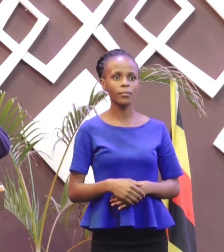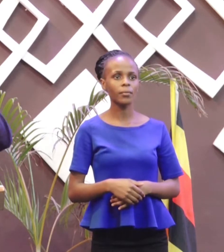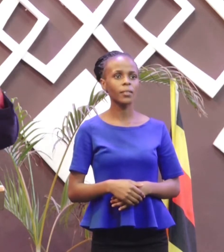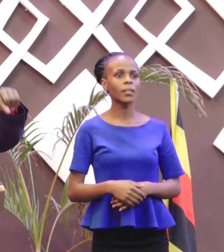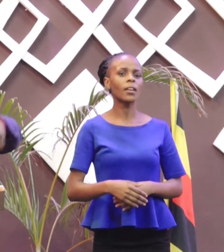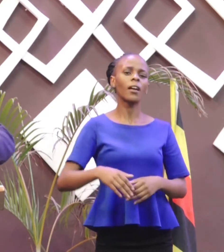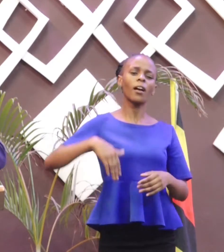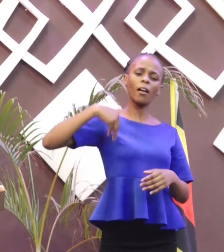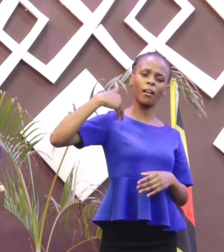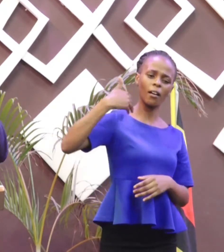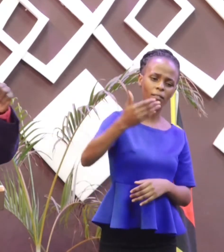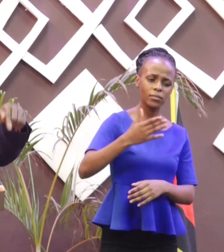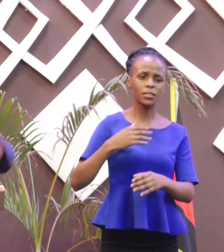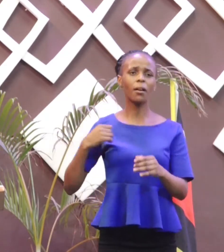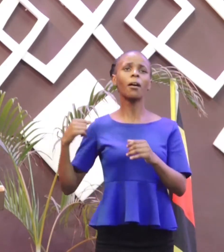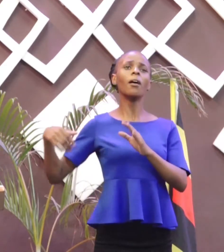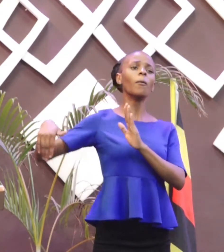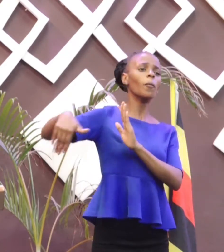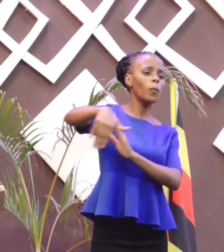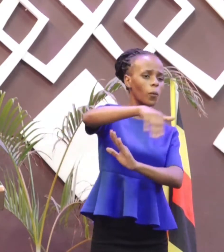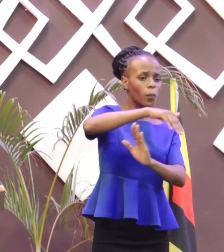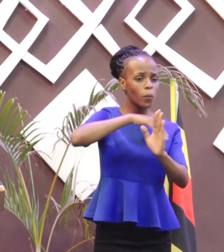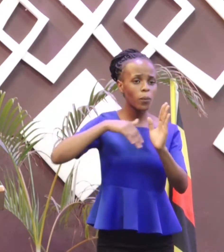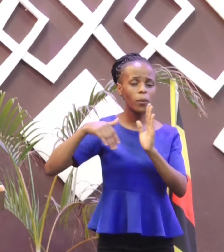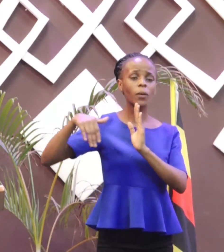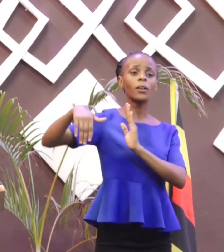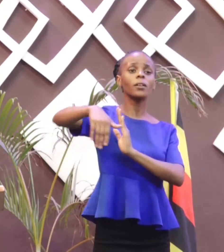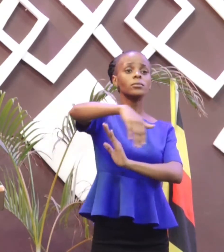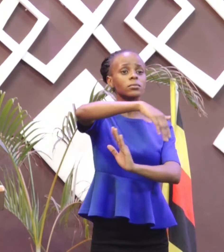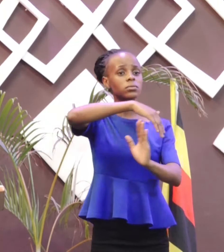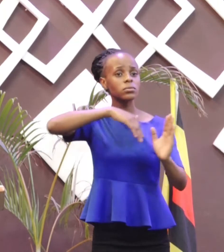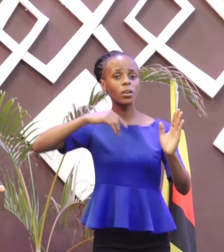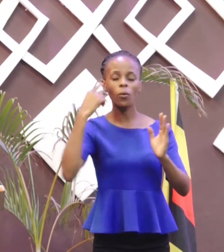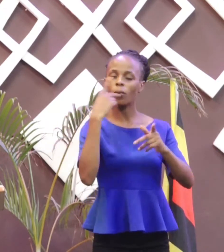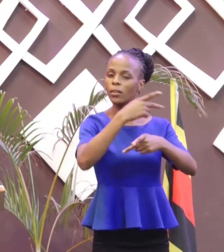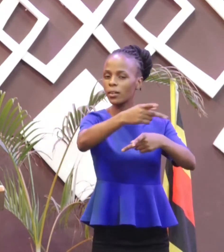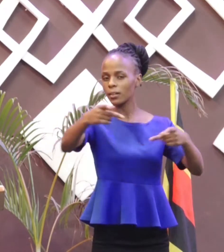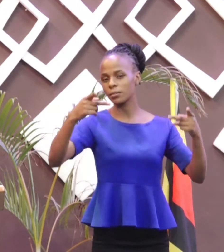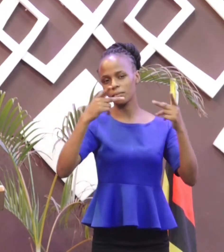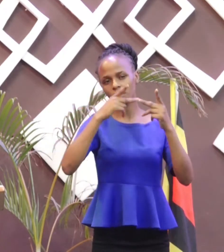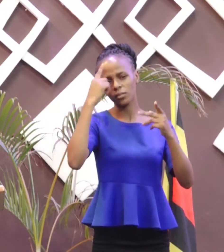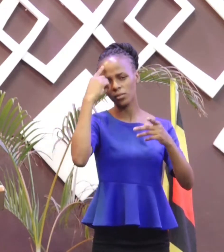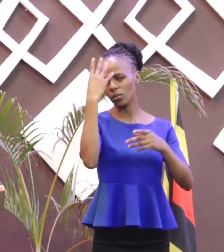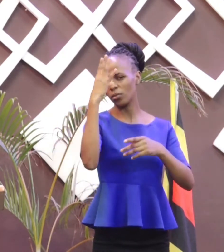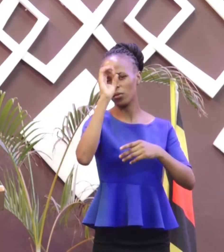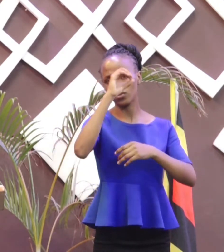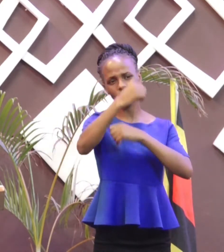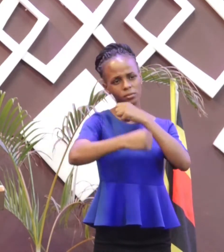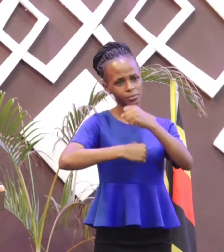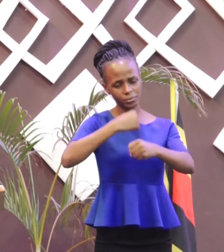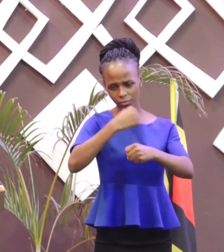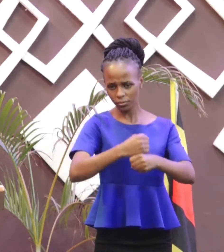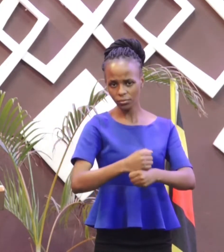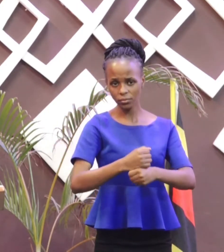Having rotated around one place for 40 years. Nga bamaze okwetoola mu kifo ky'ekimu okumala emyaka